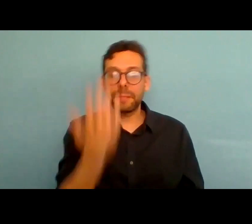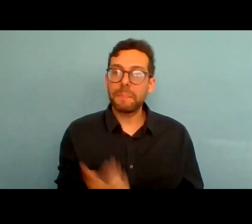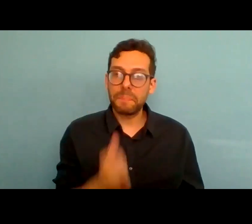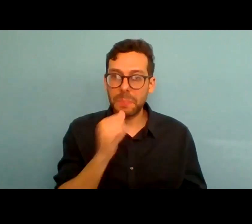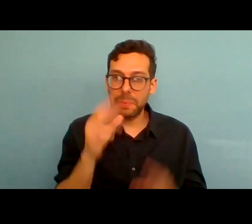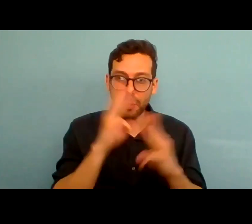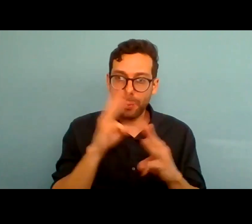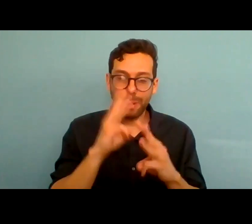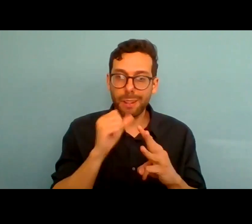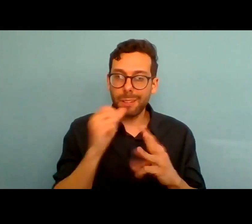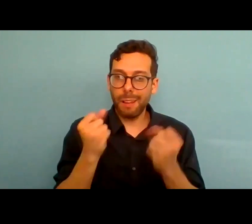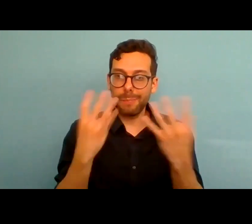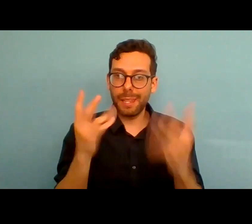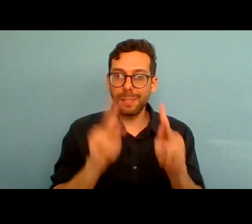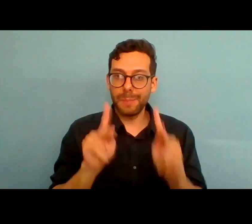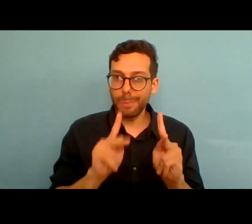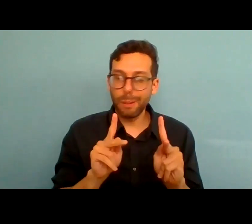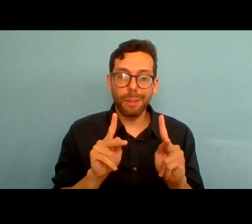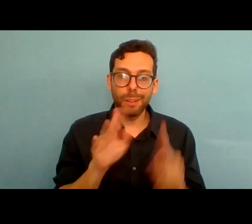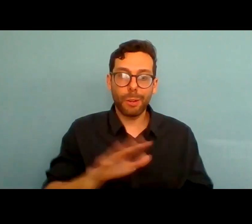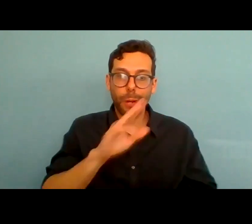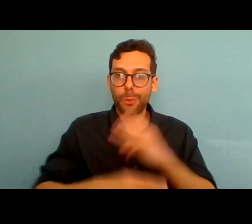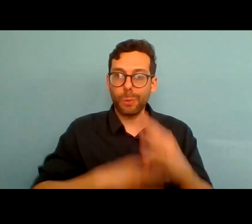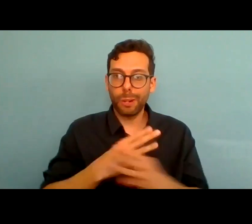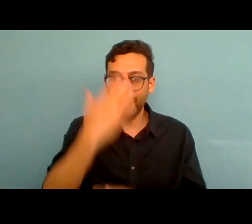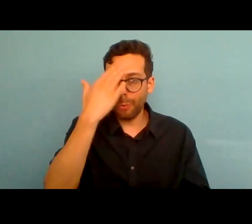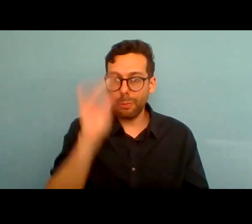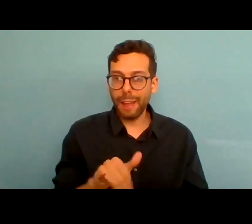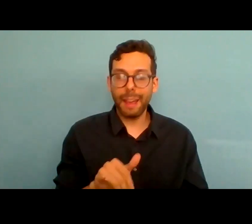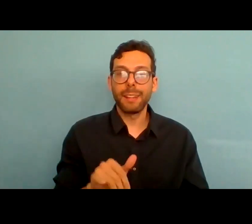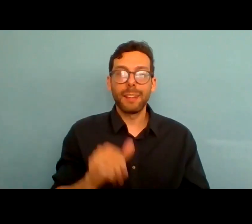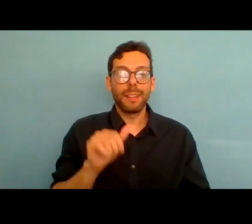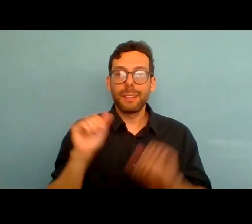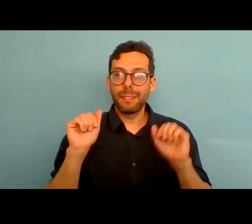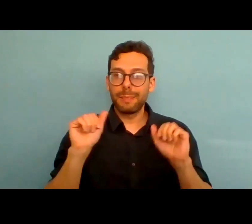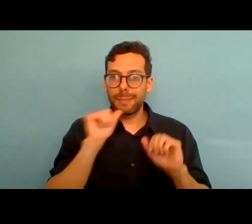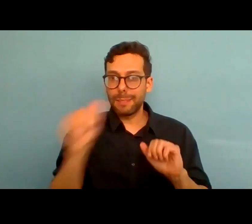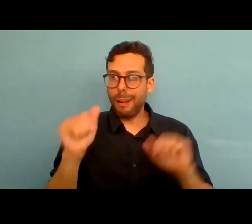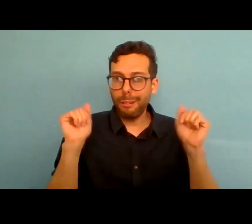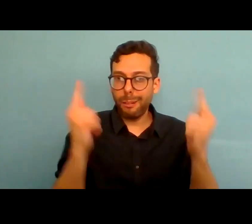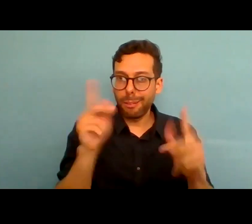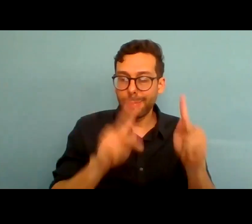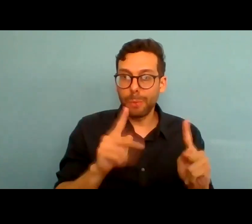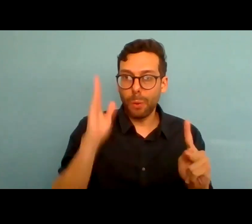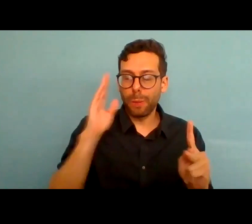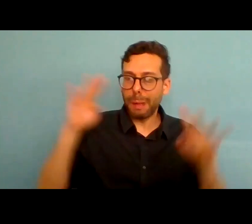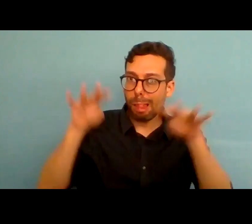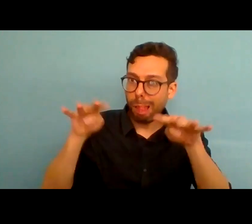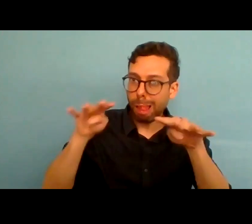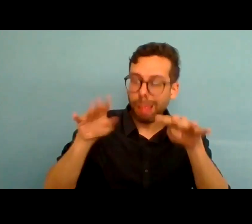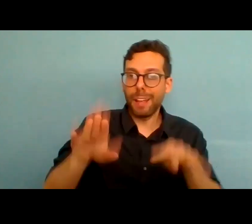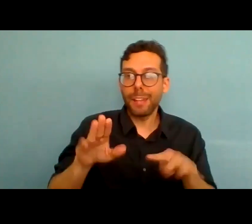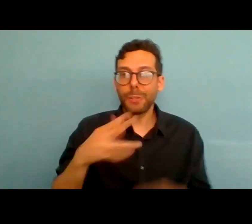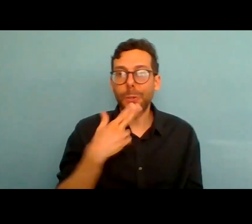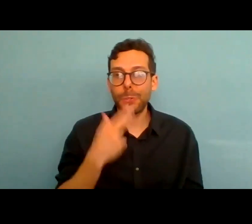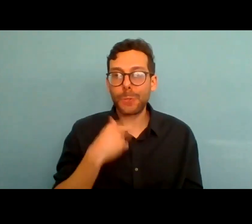that many people in the world that know about that, so you don't have to worry that everybody's looking at your cute little nose. I think it's adorable, so it's cute. All right, so